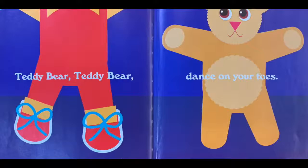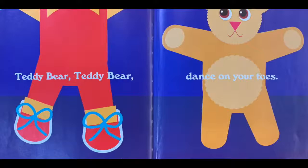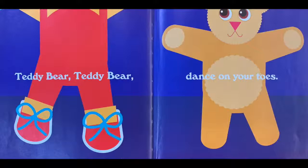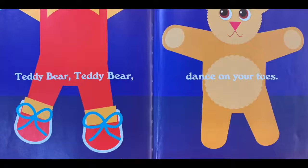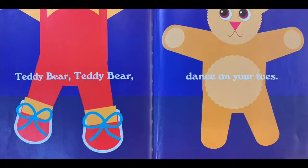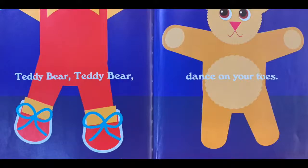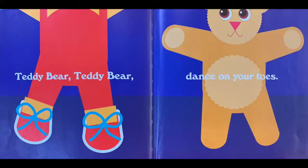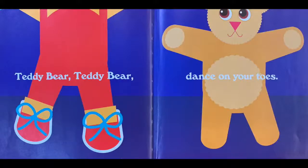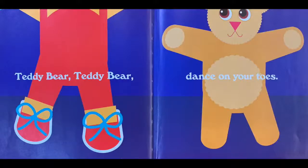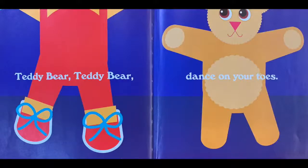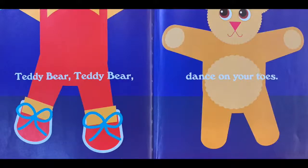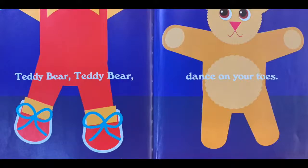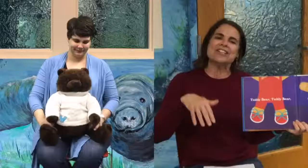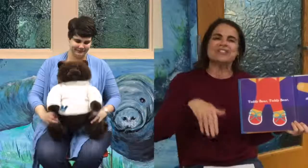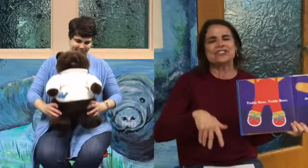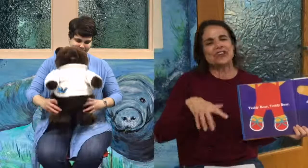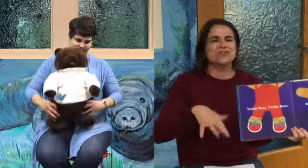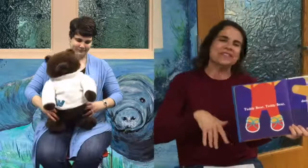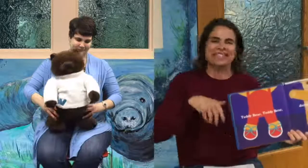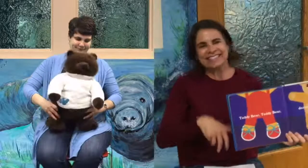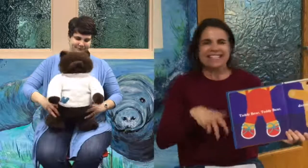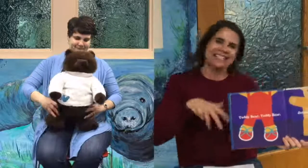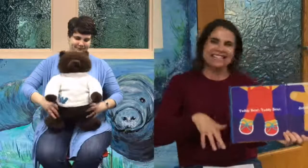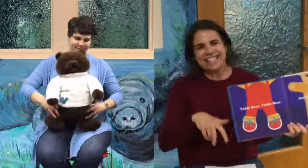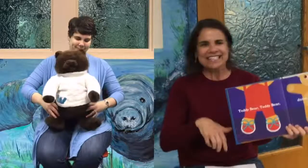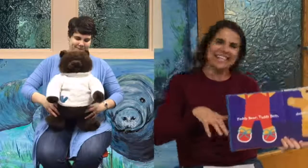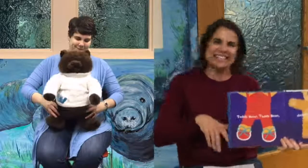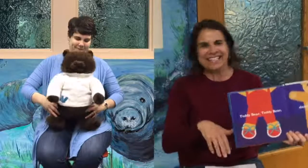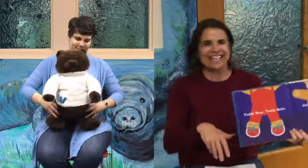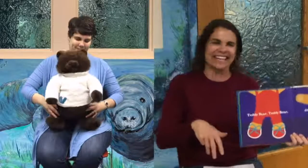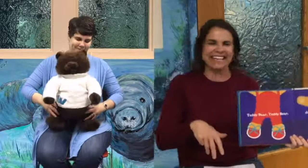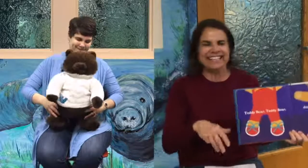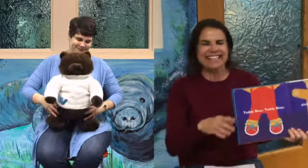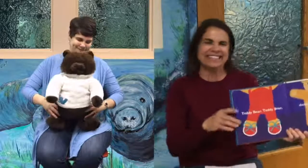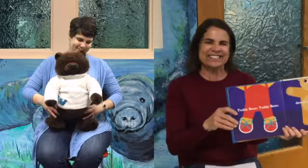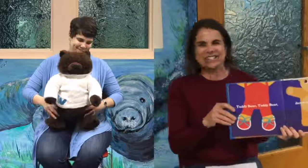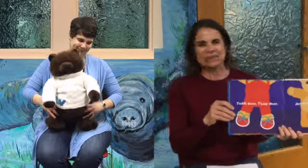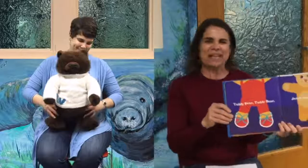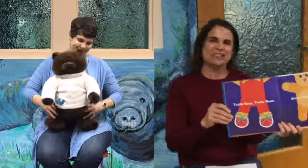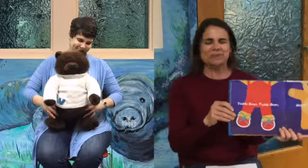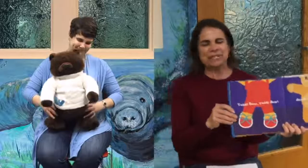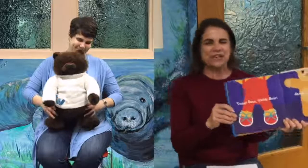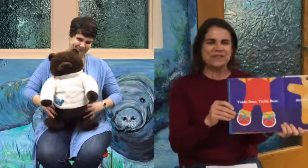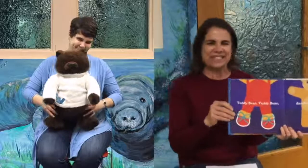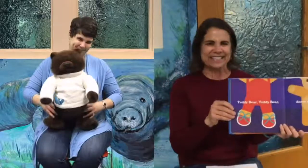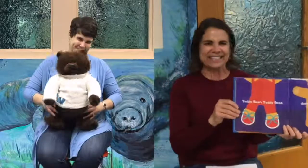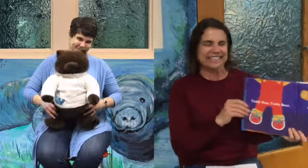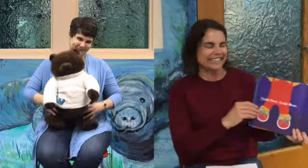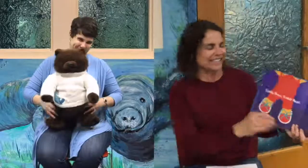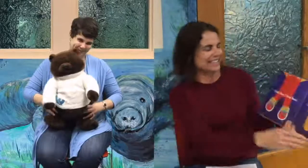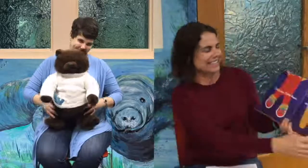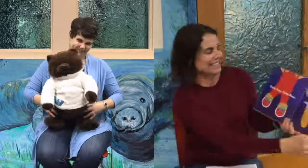Teddy bear, dance on your toes. Say dance, dance, dance. Good, so you can be on your tippy toes.